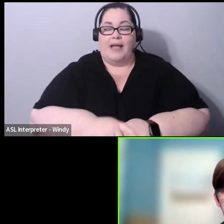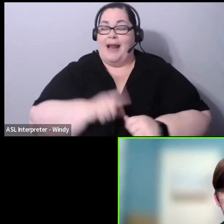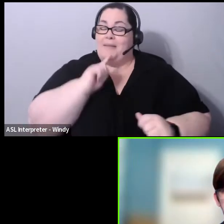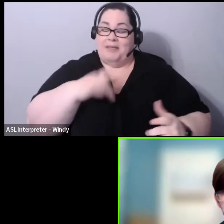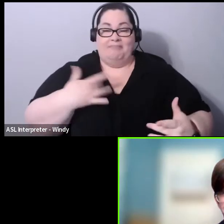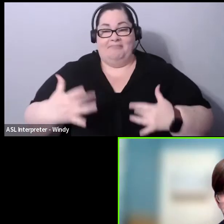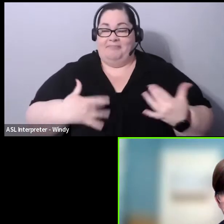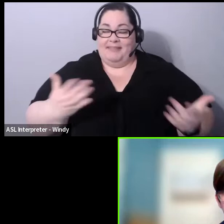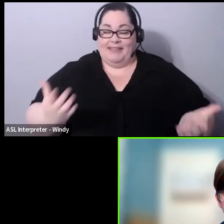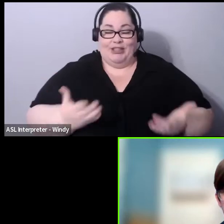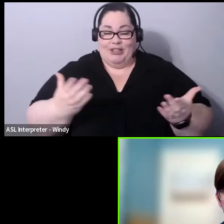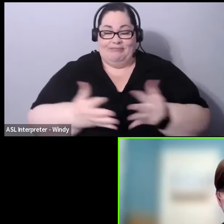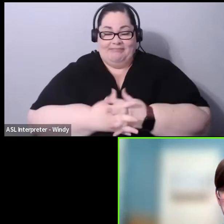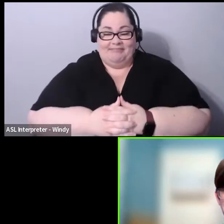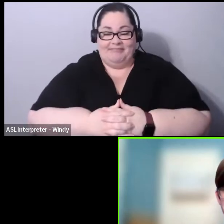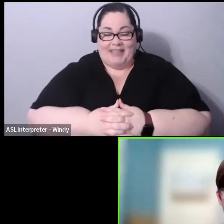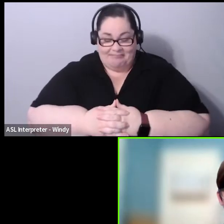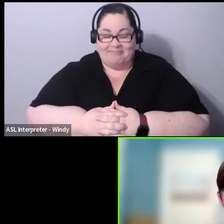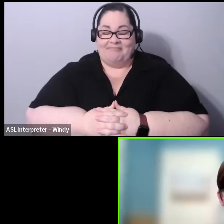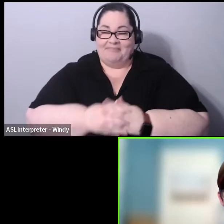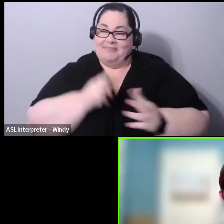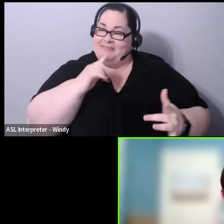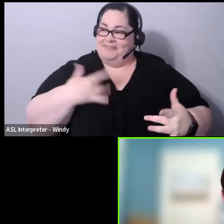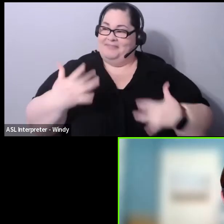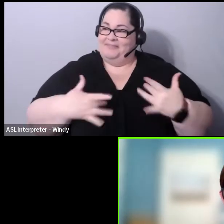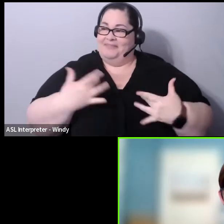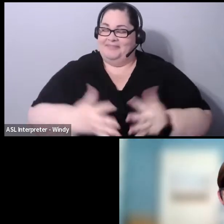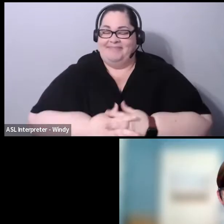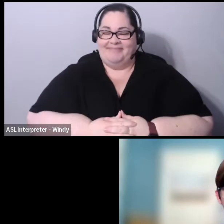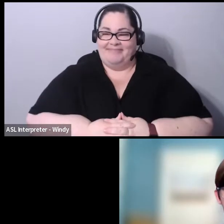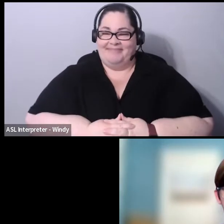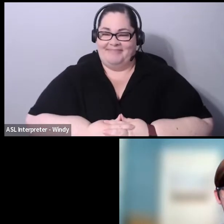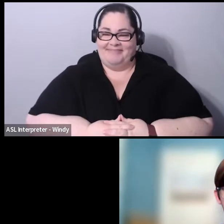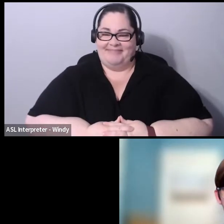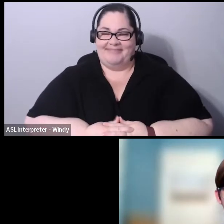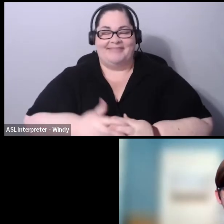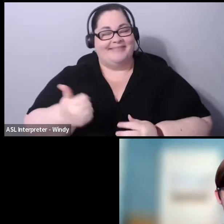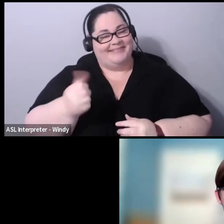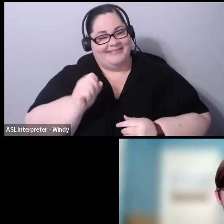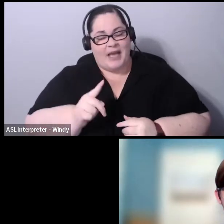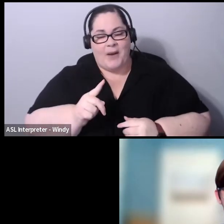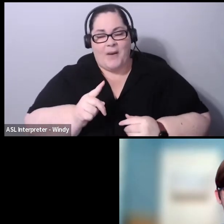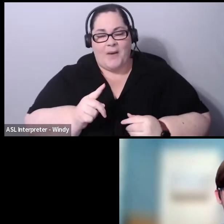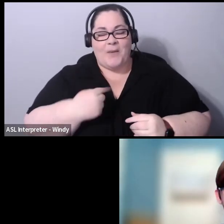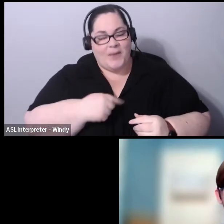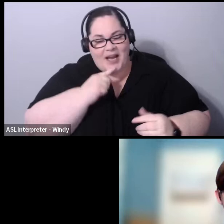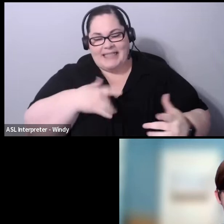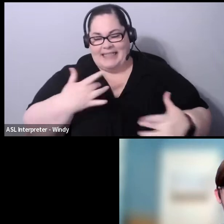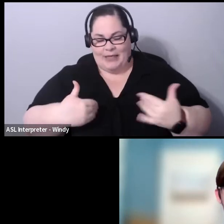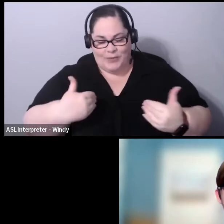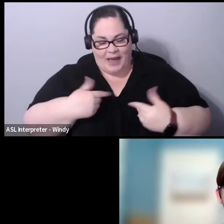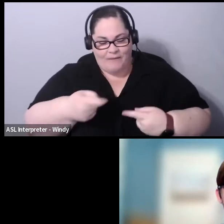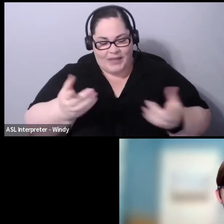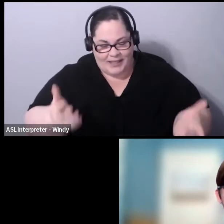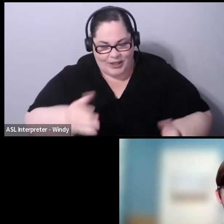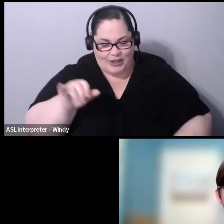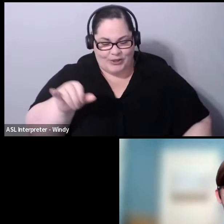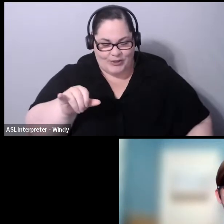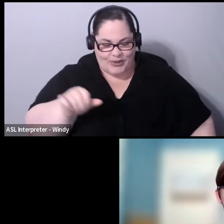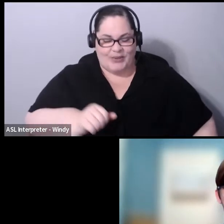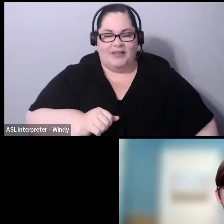to be here, and yeah, I'm really excited. All right, well, we're excited to have you, Spencer. We're so happy